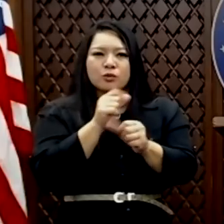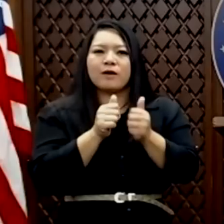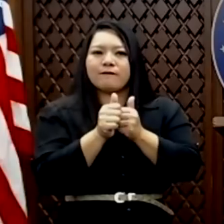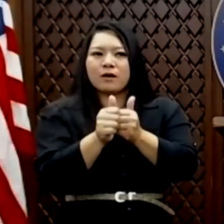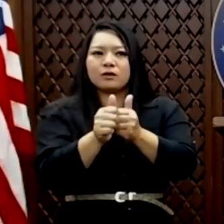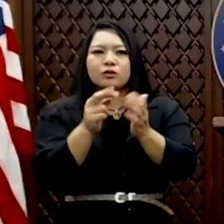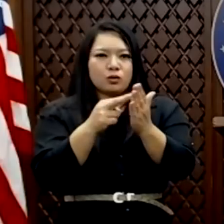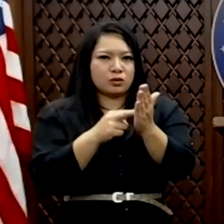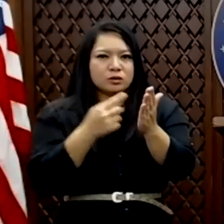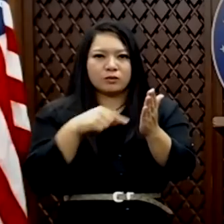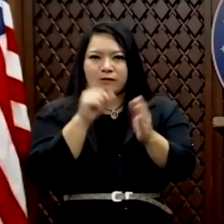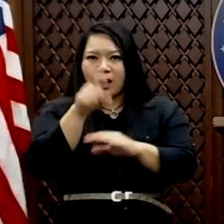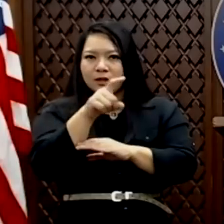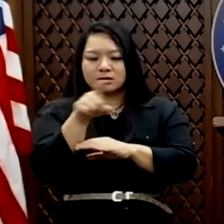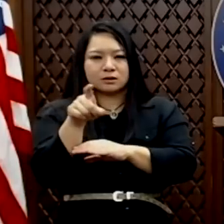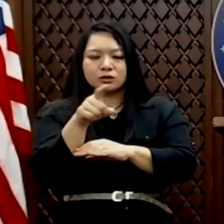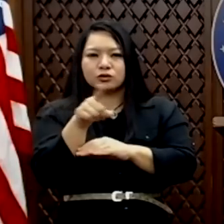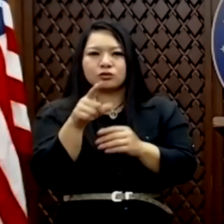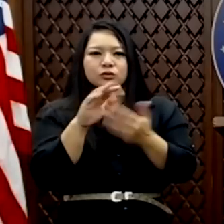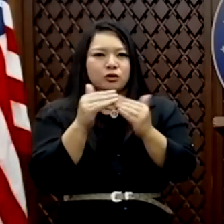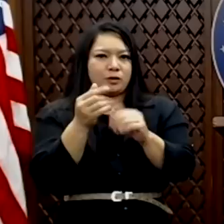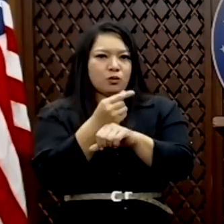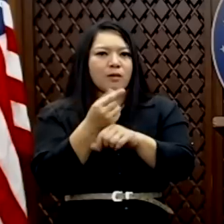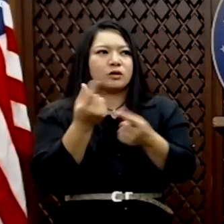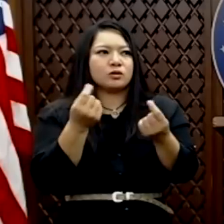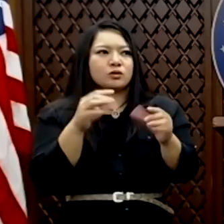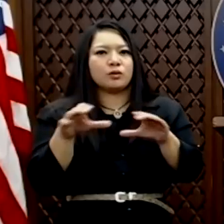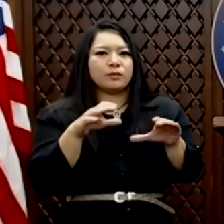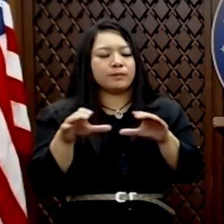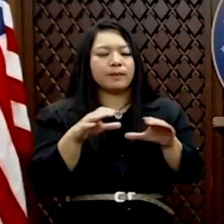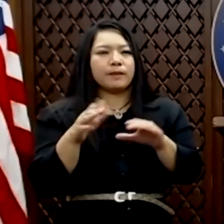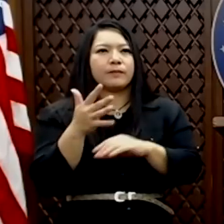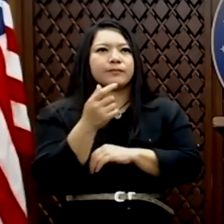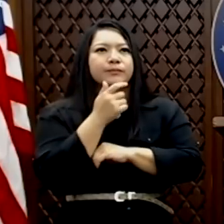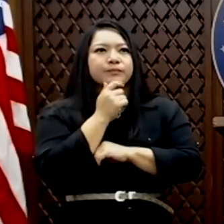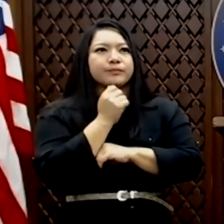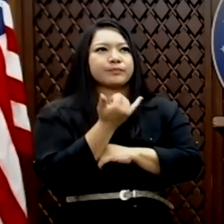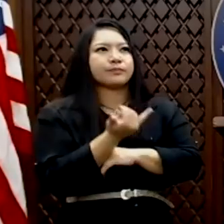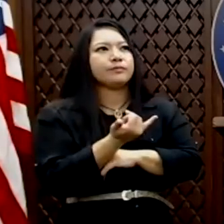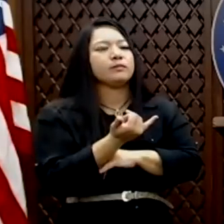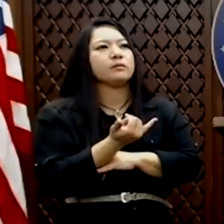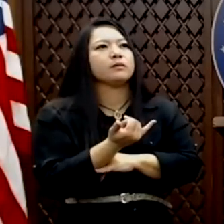measures that we have asked you to do. So